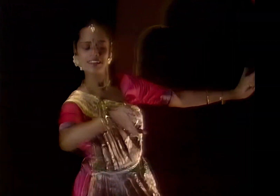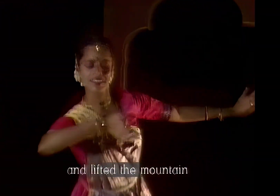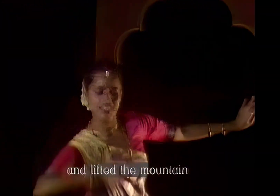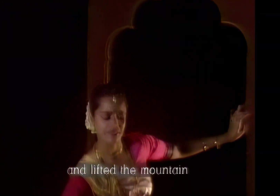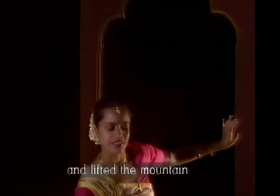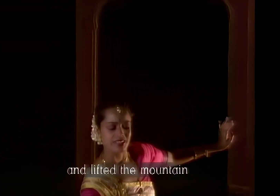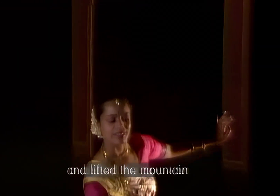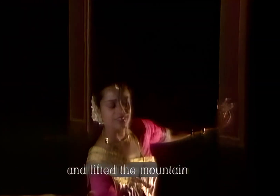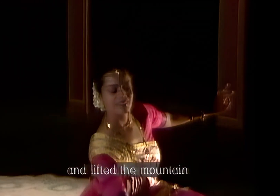lifted the